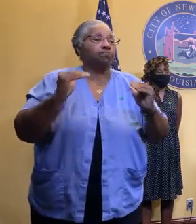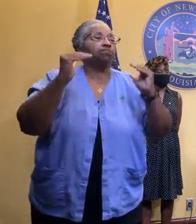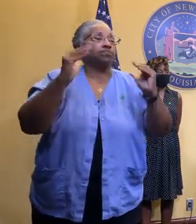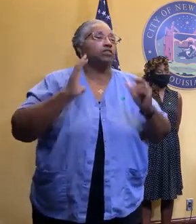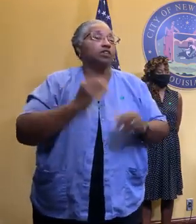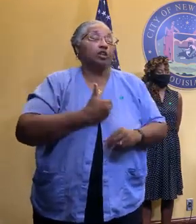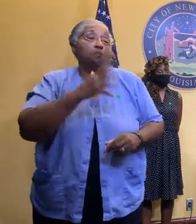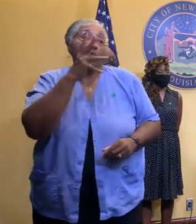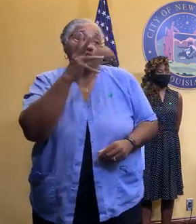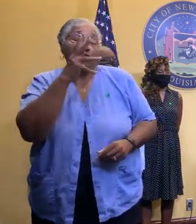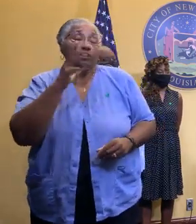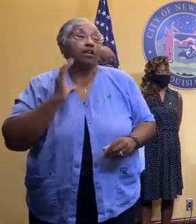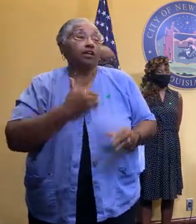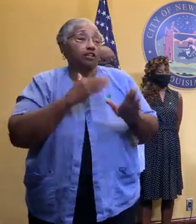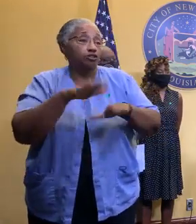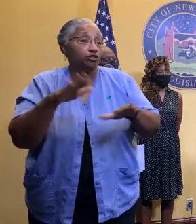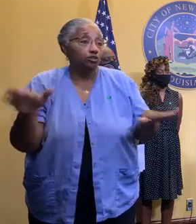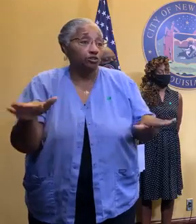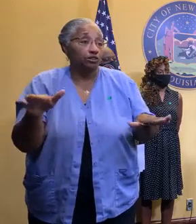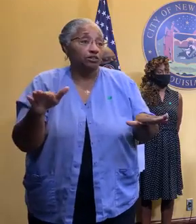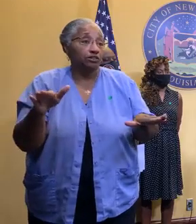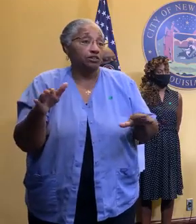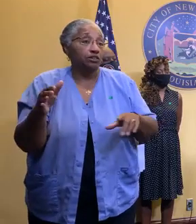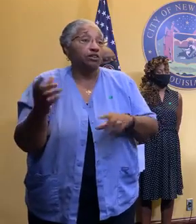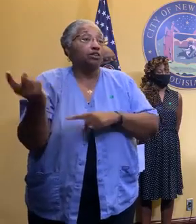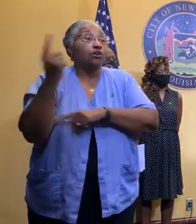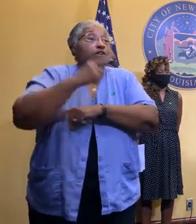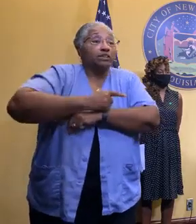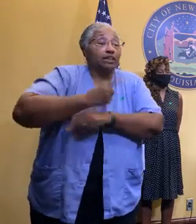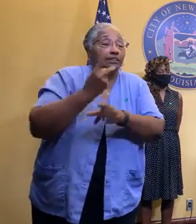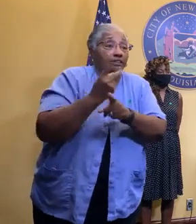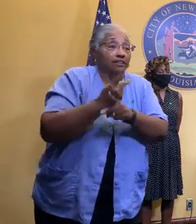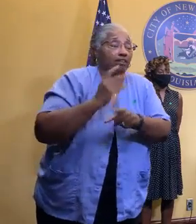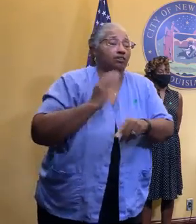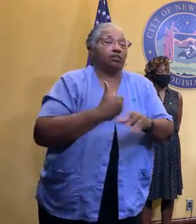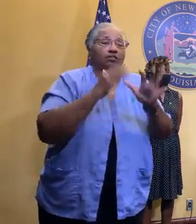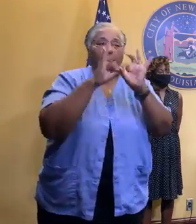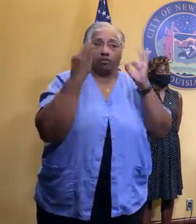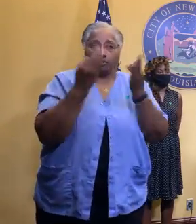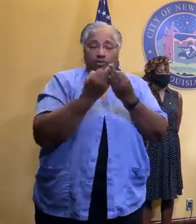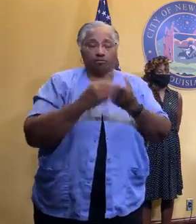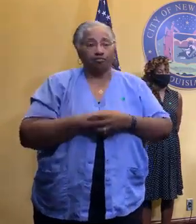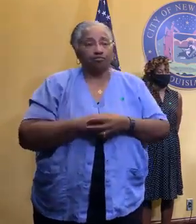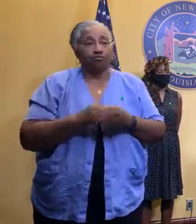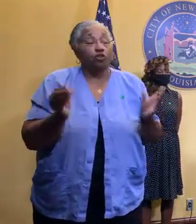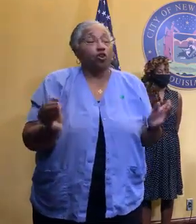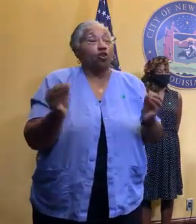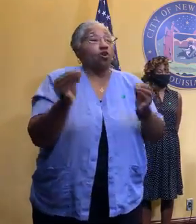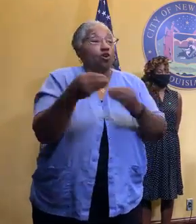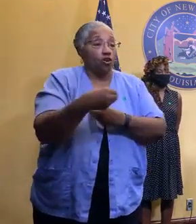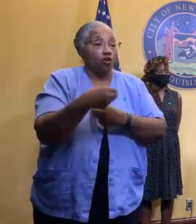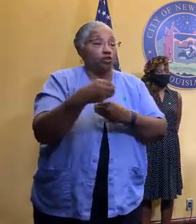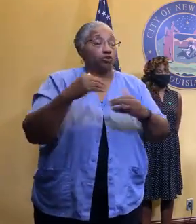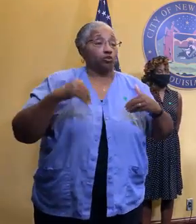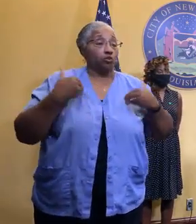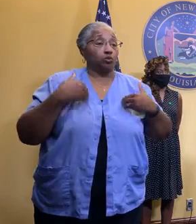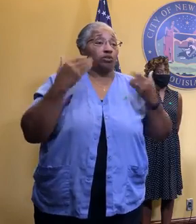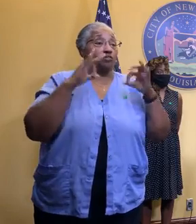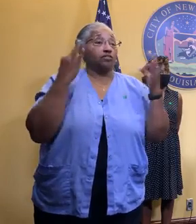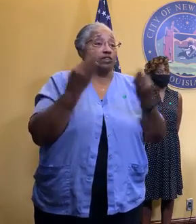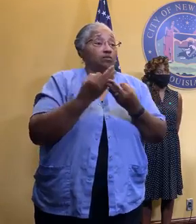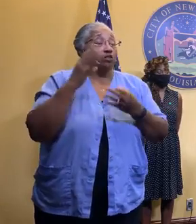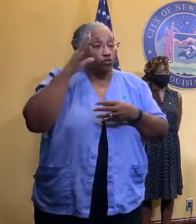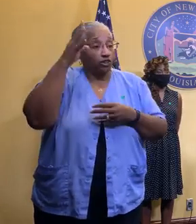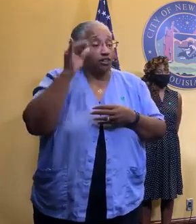our children, and at the end of the day, uplifts our families. The Office of Youth and Family, we created this Her